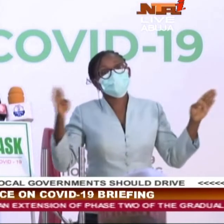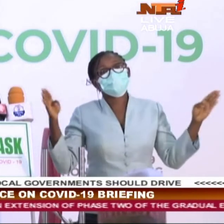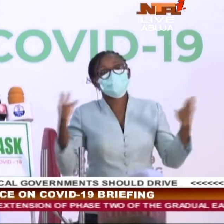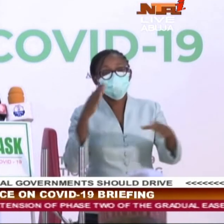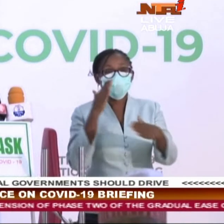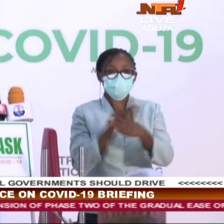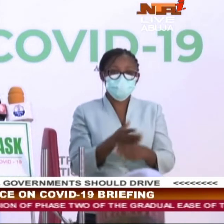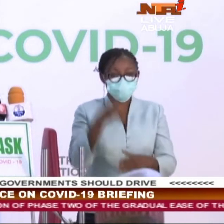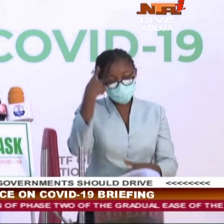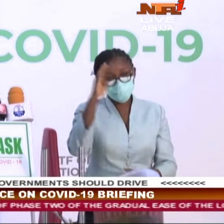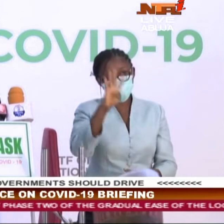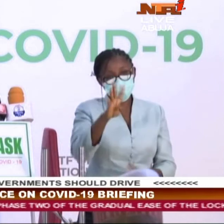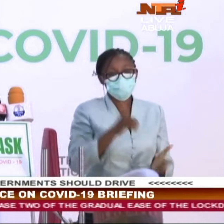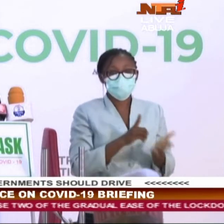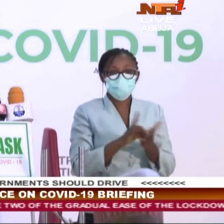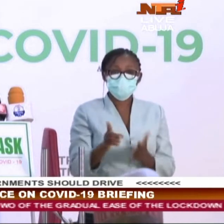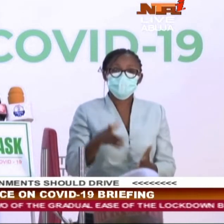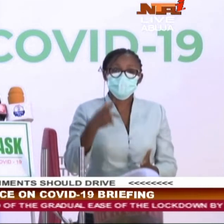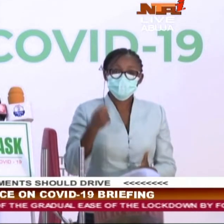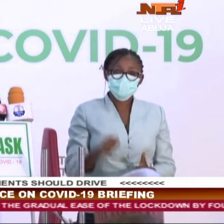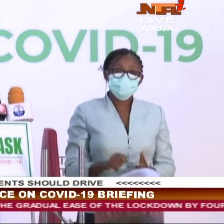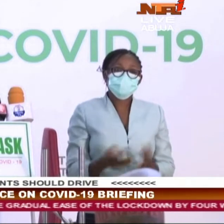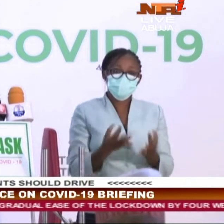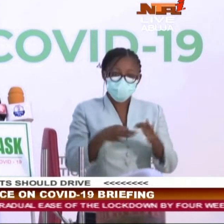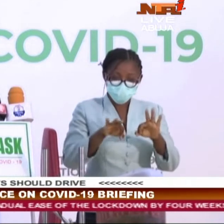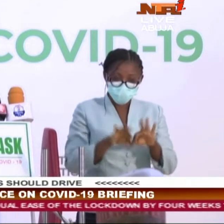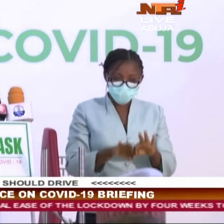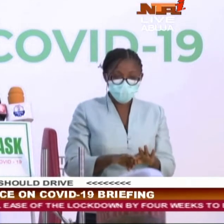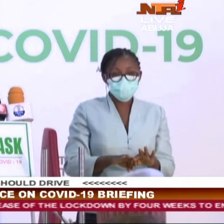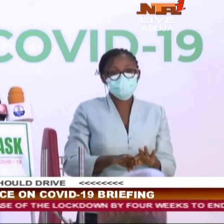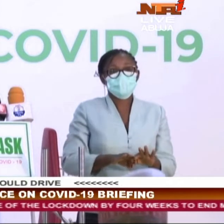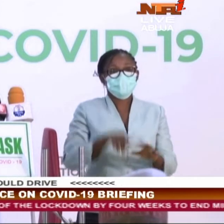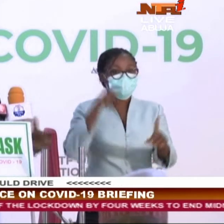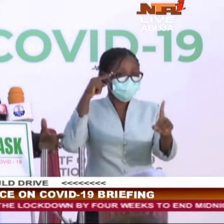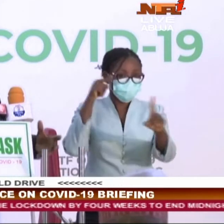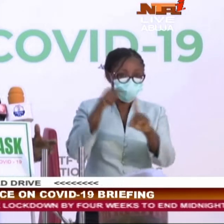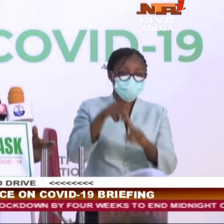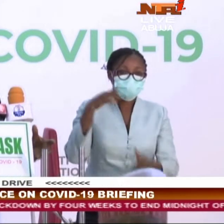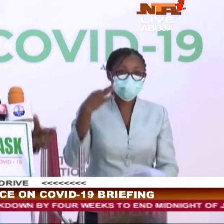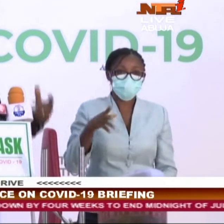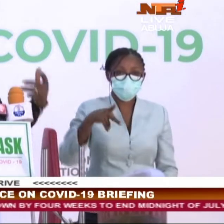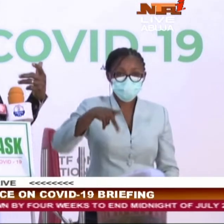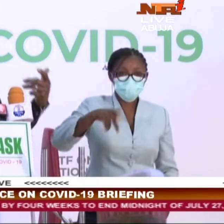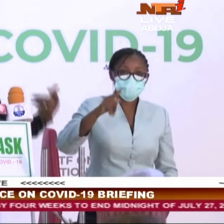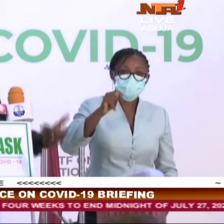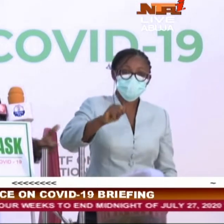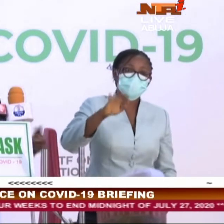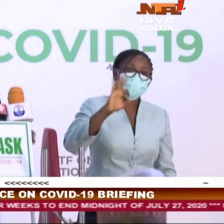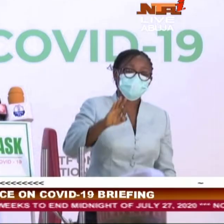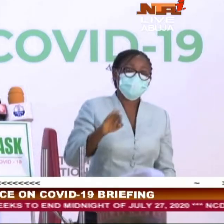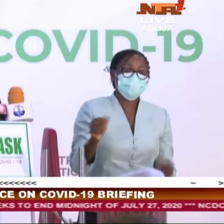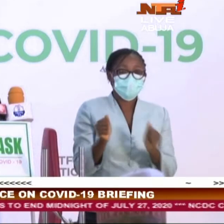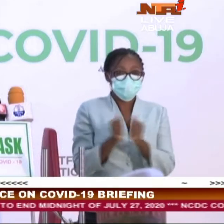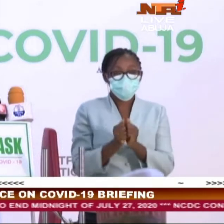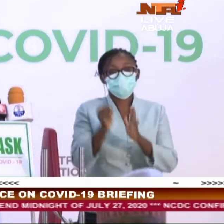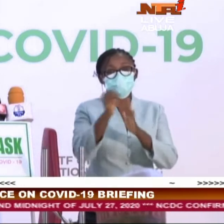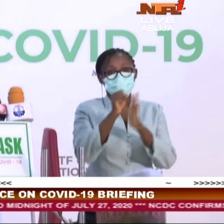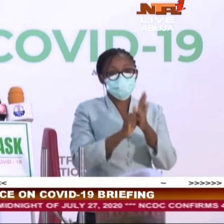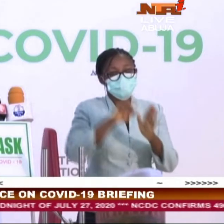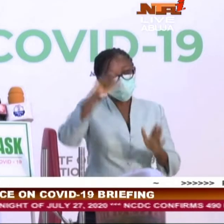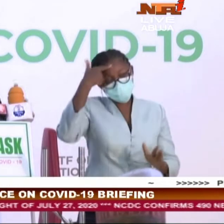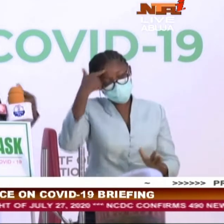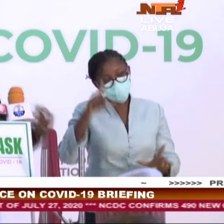4 weeks, the major agenda of the task force, in conjunction with the state governments, the